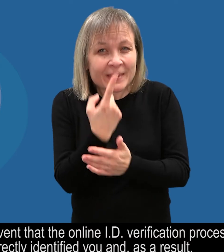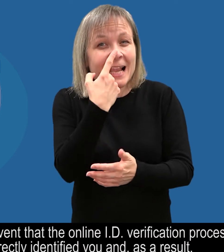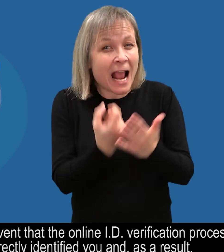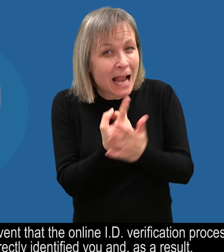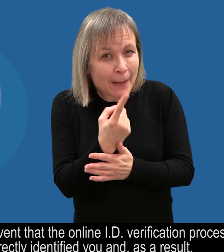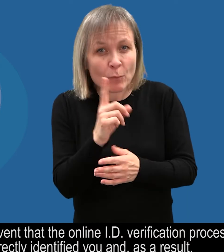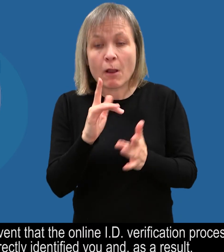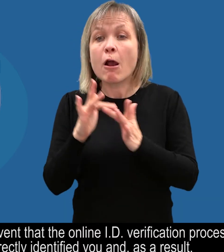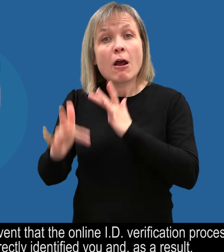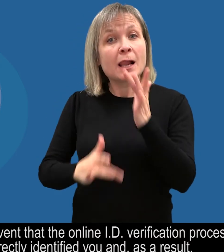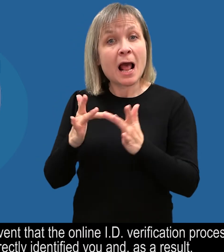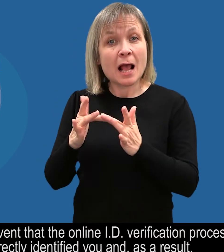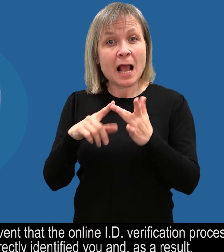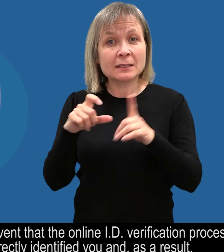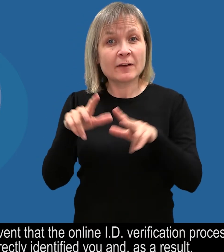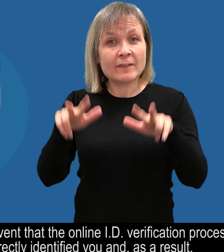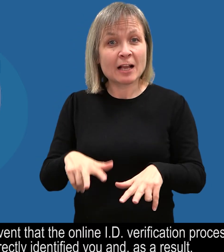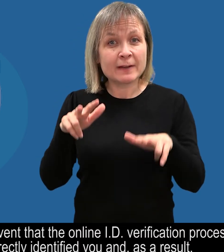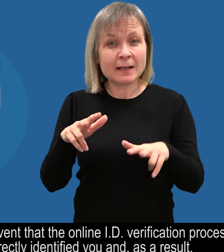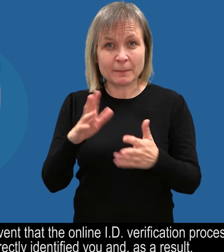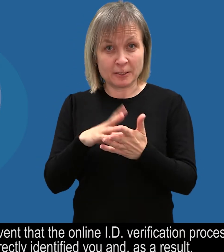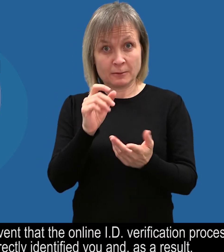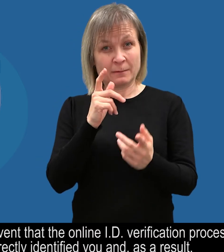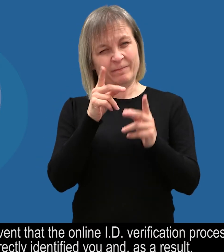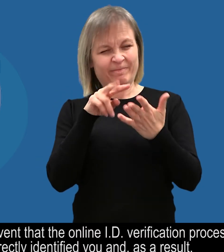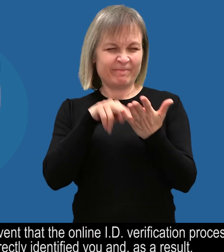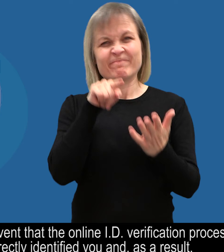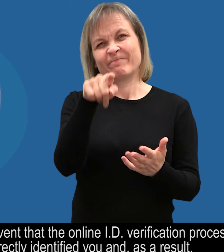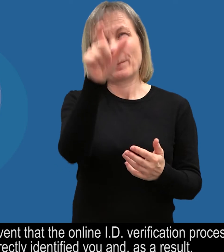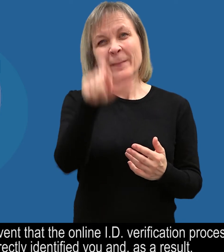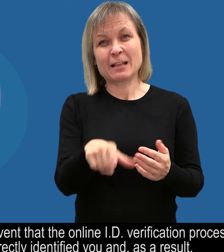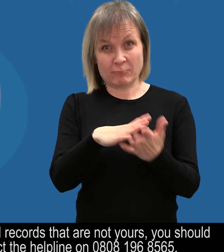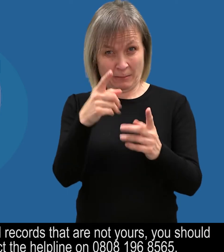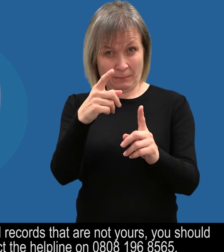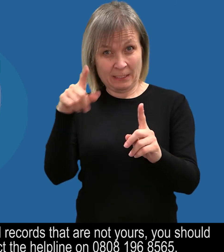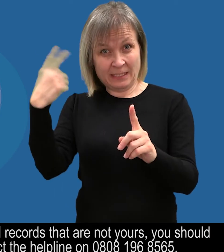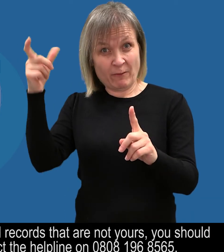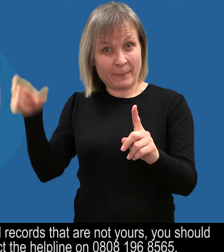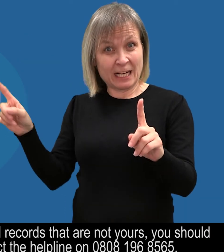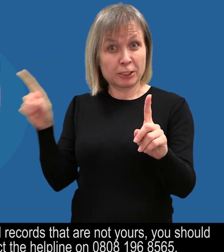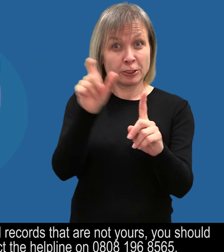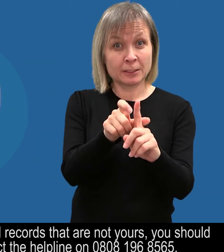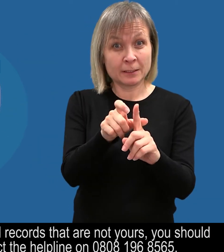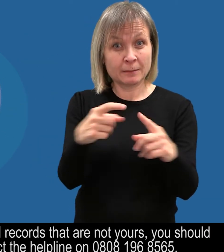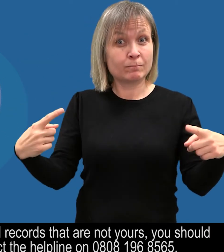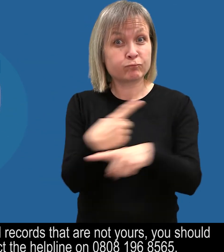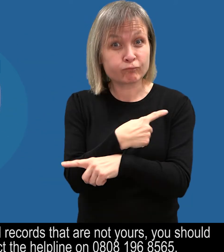In the unlikely event that the online ID verification process has incorrectly identified you and, as a result, has retrieved records